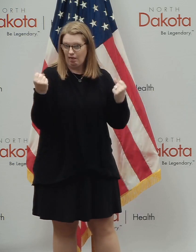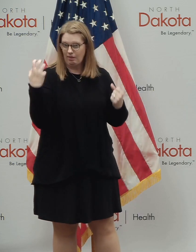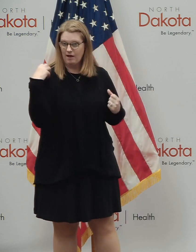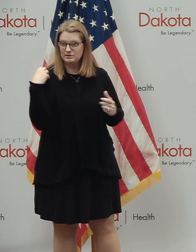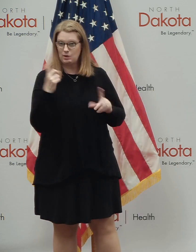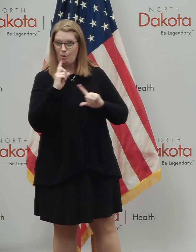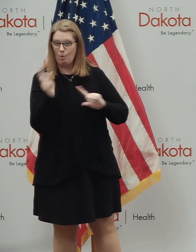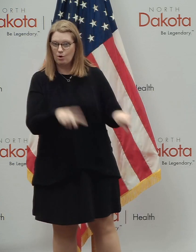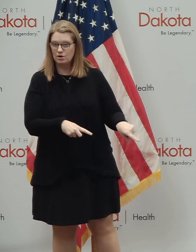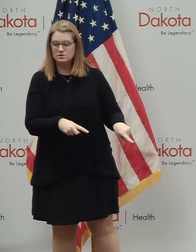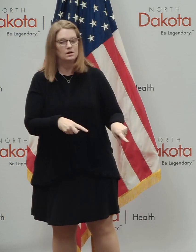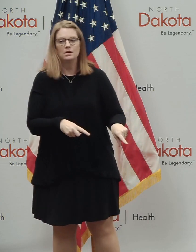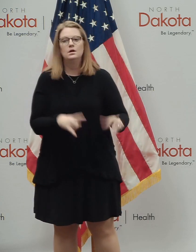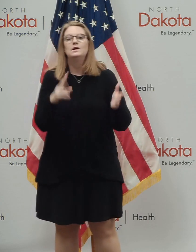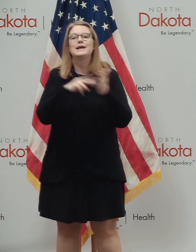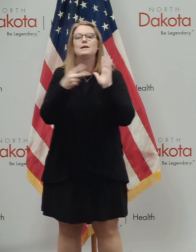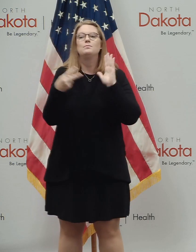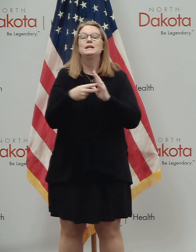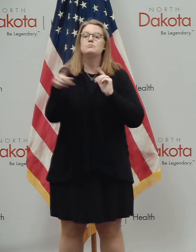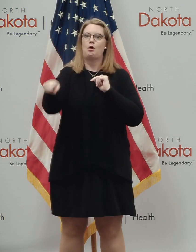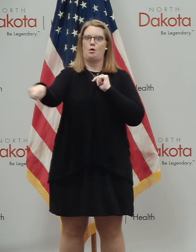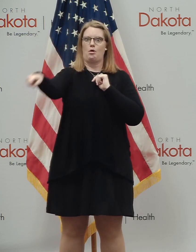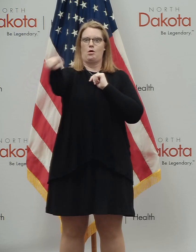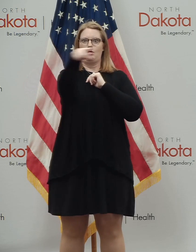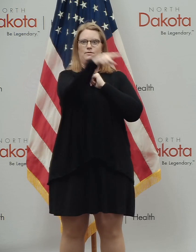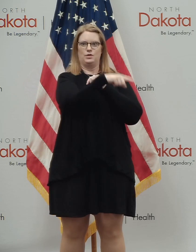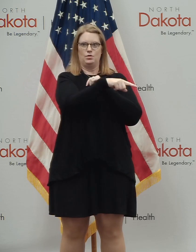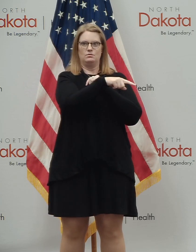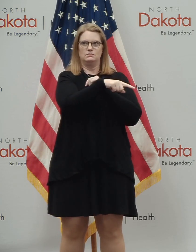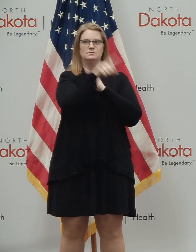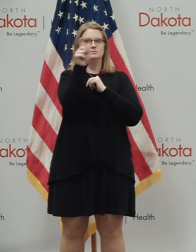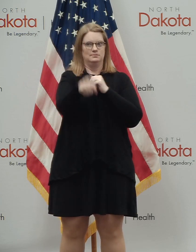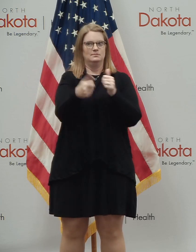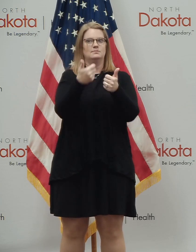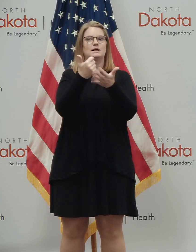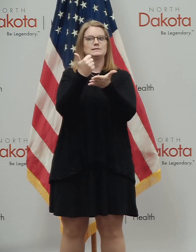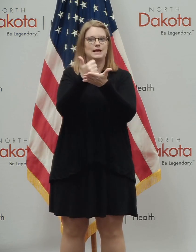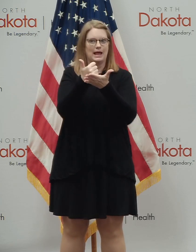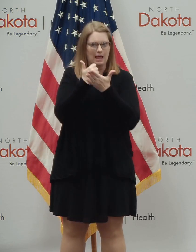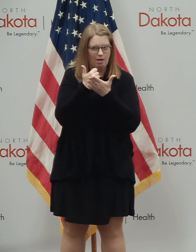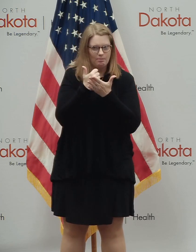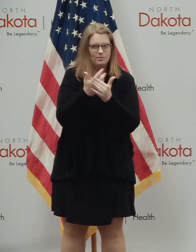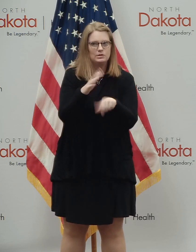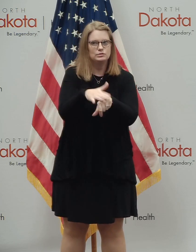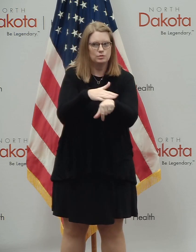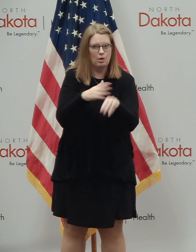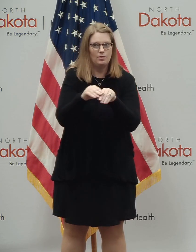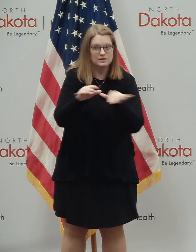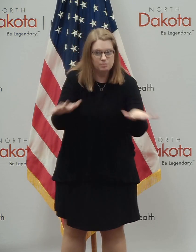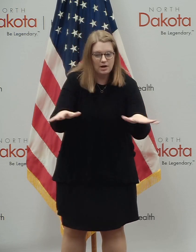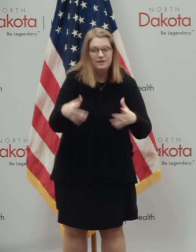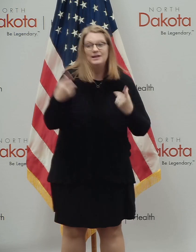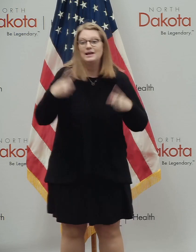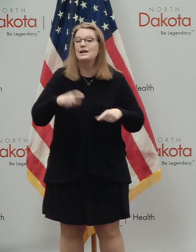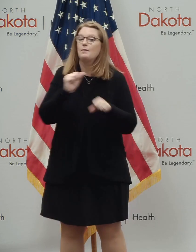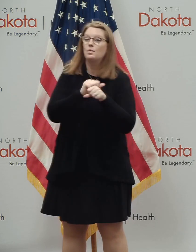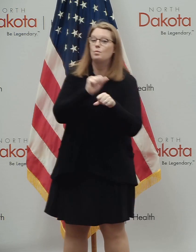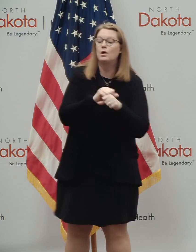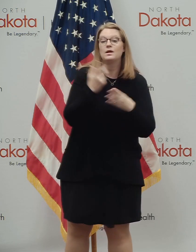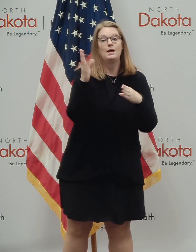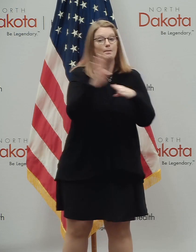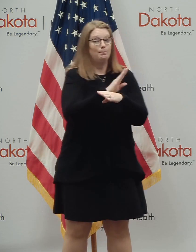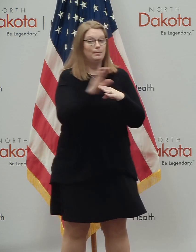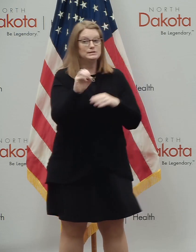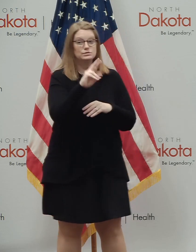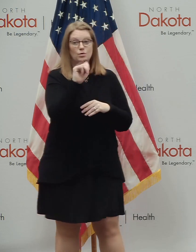us as individuals to do our part to help slow the spread. And so if we can do that, do it at work, business owners